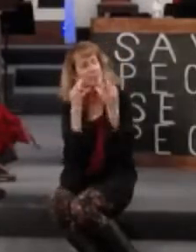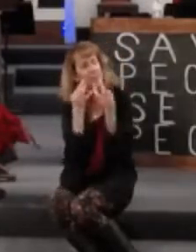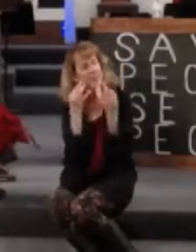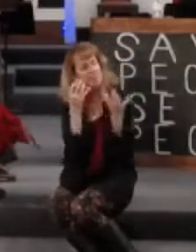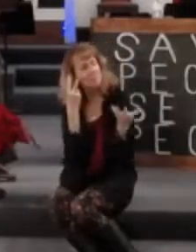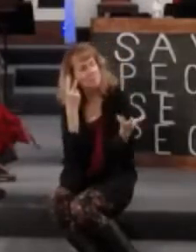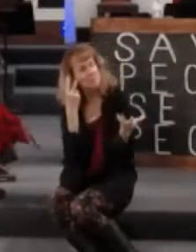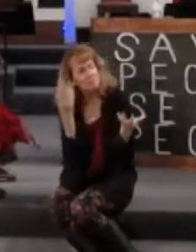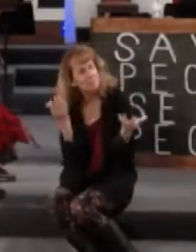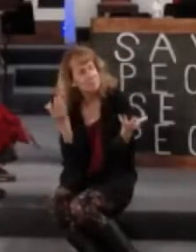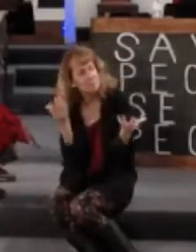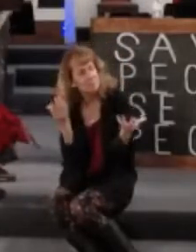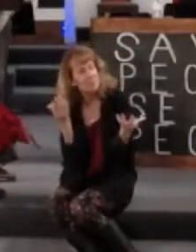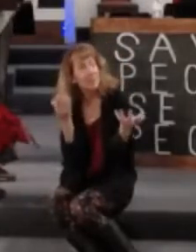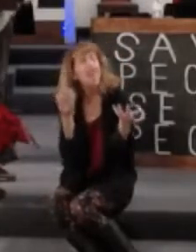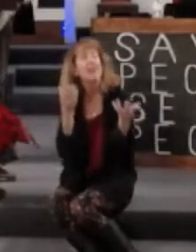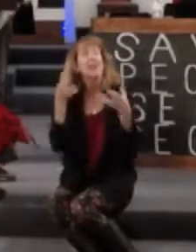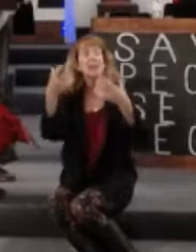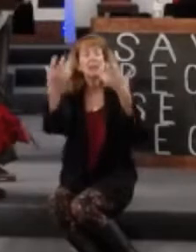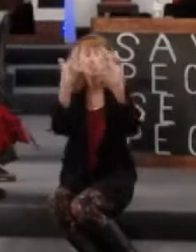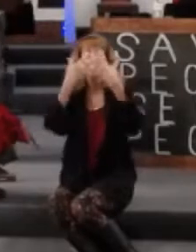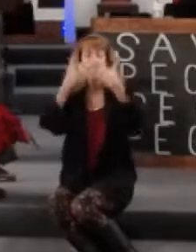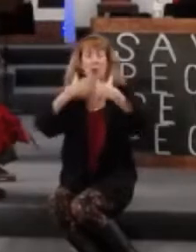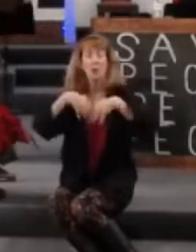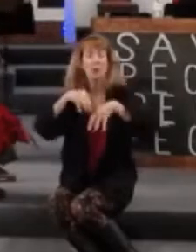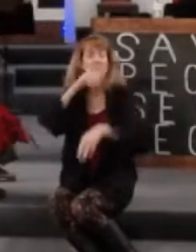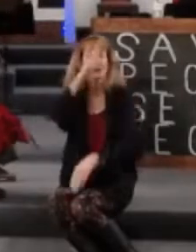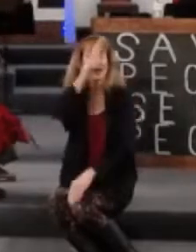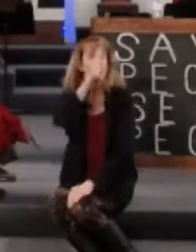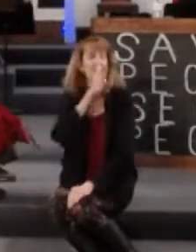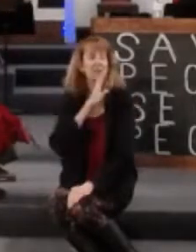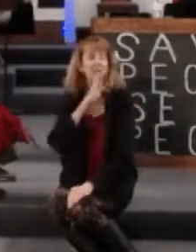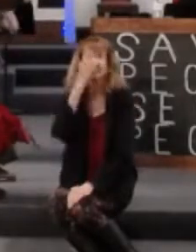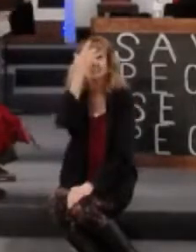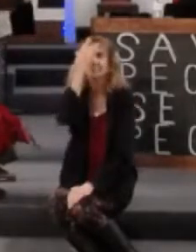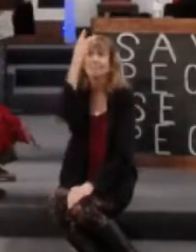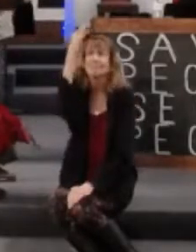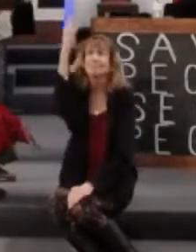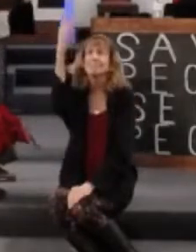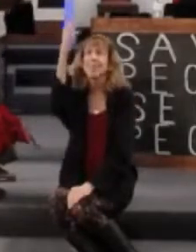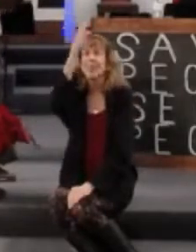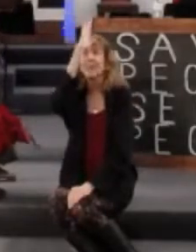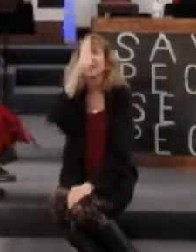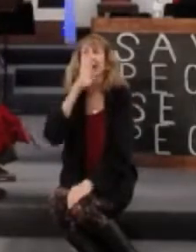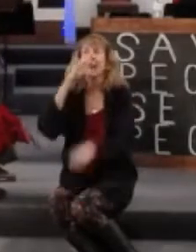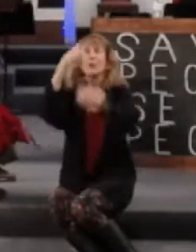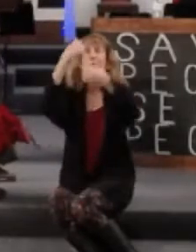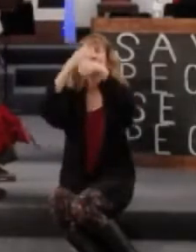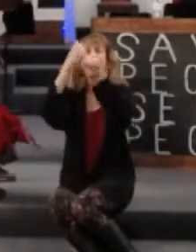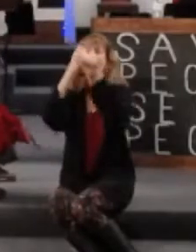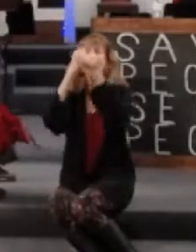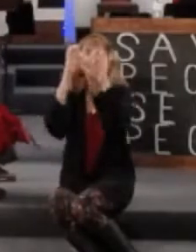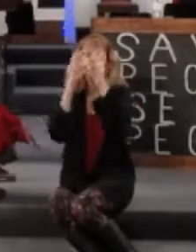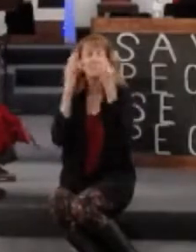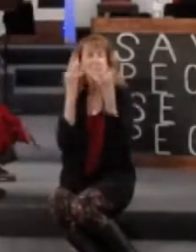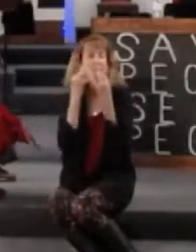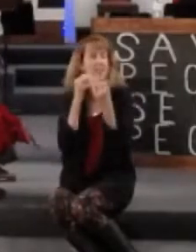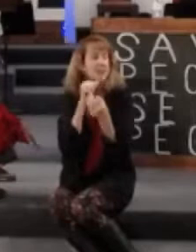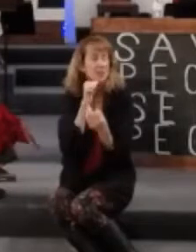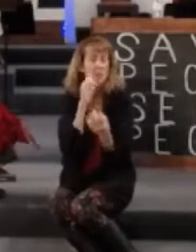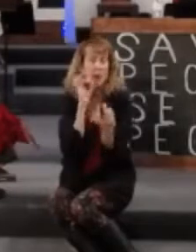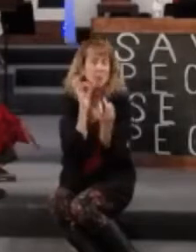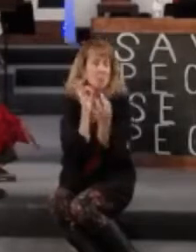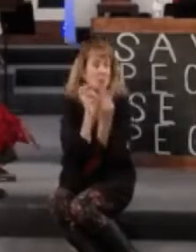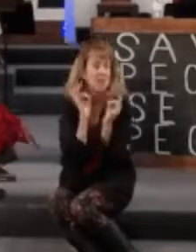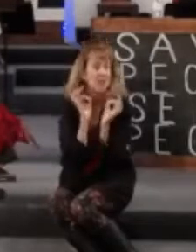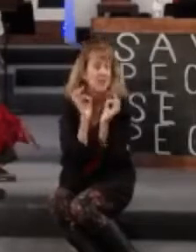Well, I think that's part of the genius of God. I mean, he made families from imperfect people, and therefore families are